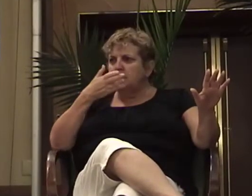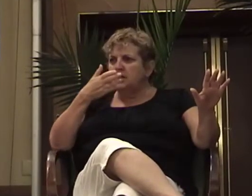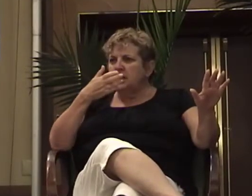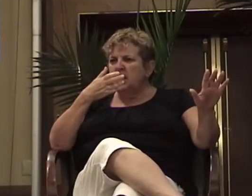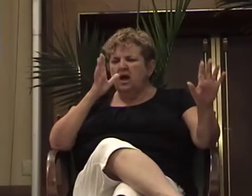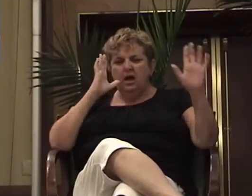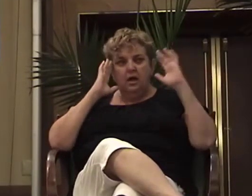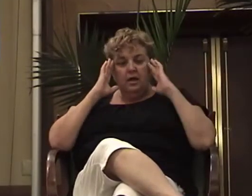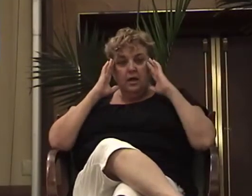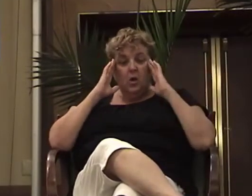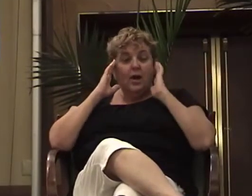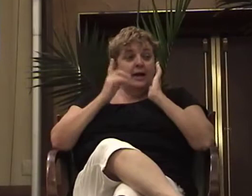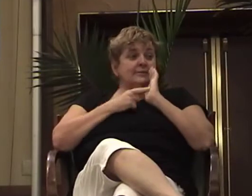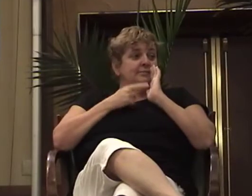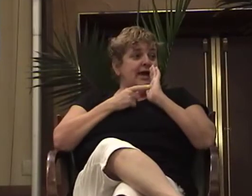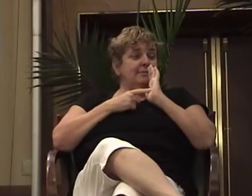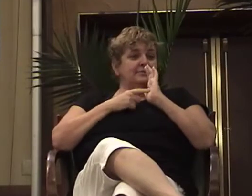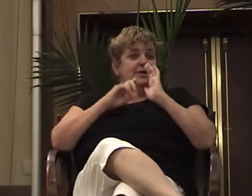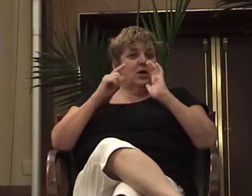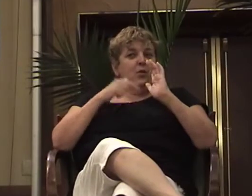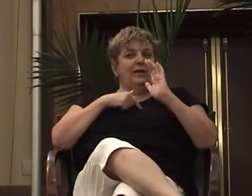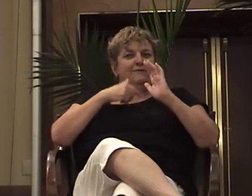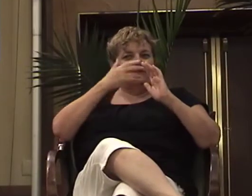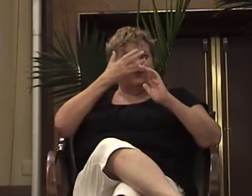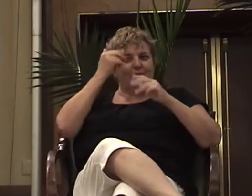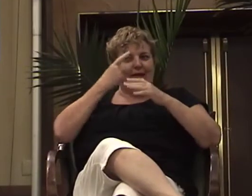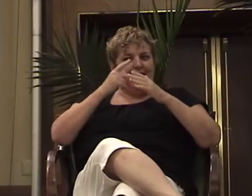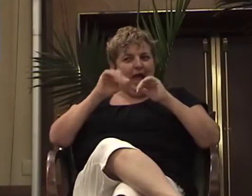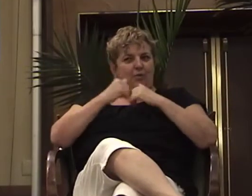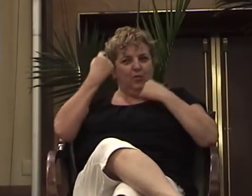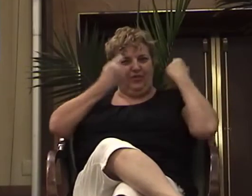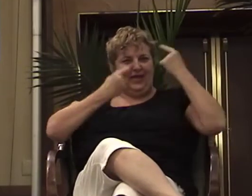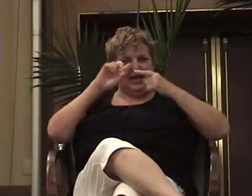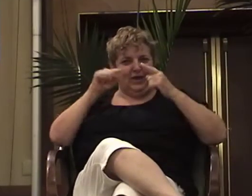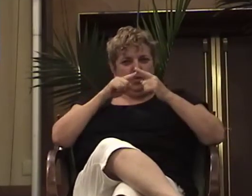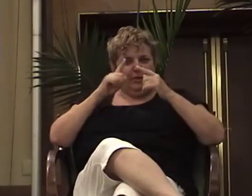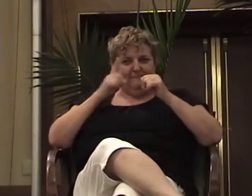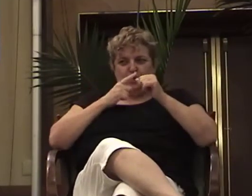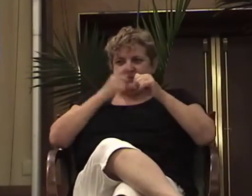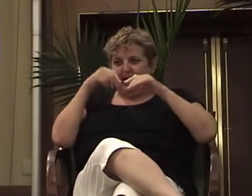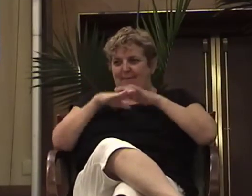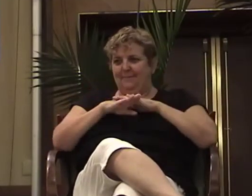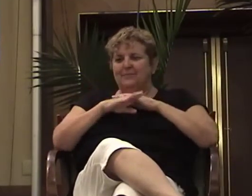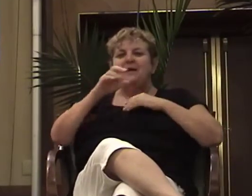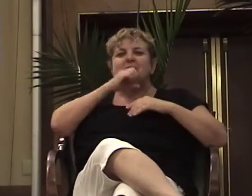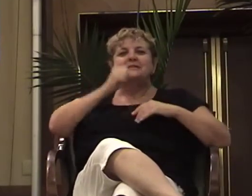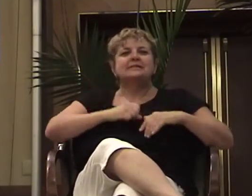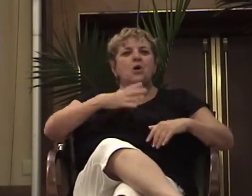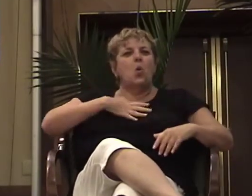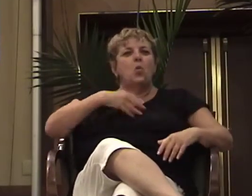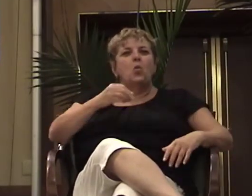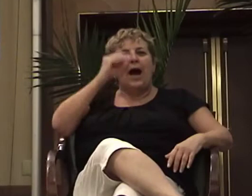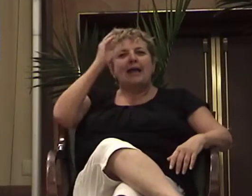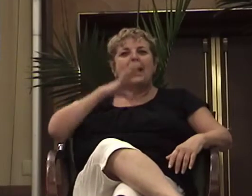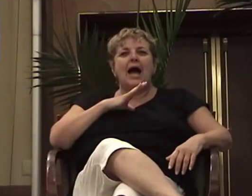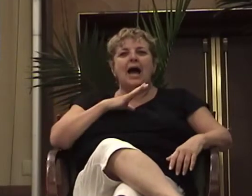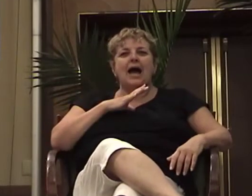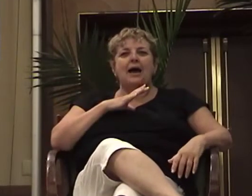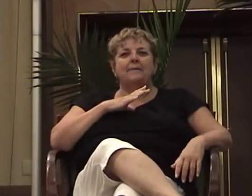we forget sometimes how we viewed this when we came in. So this old white guy's up here, he's going, yeah, I